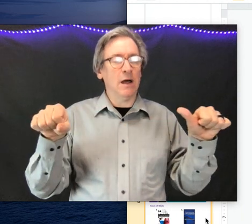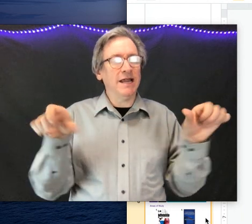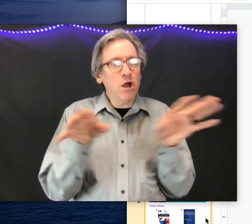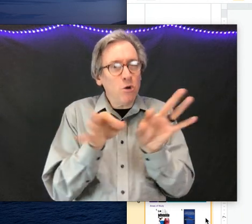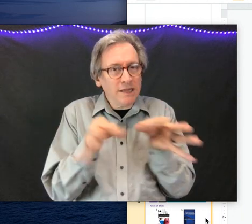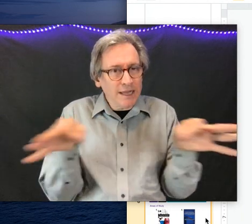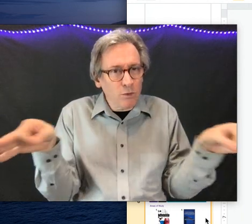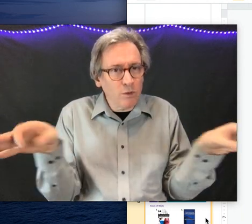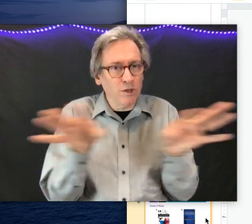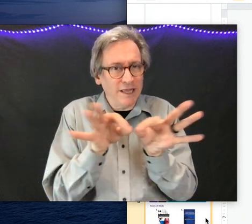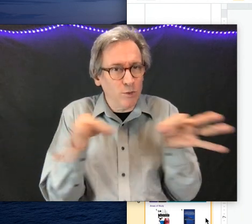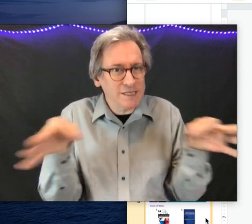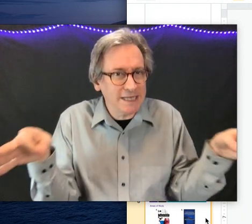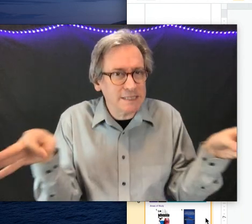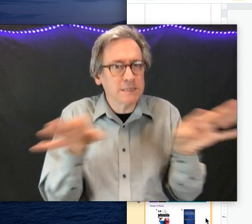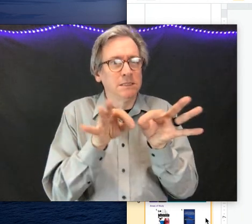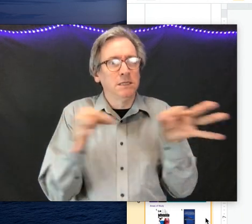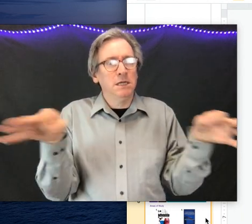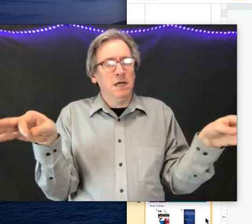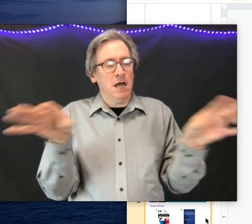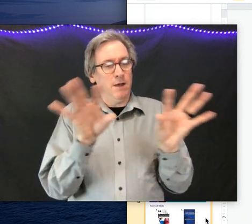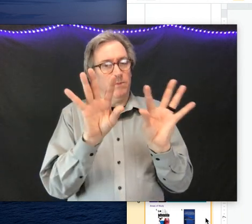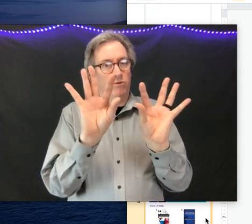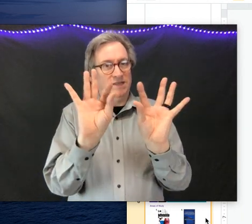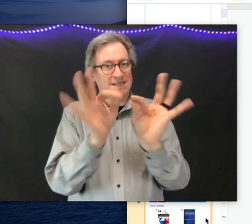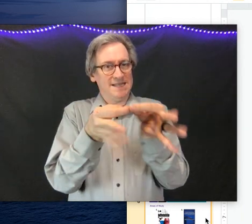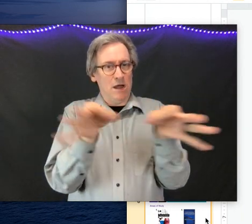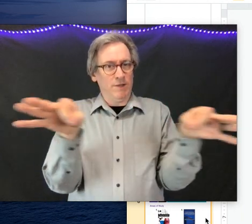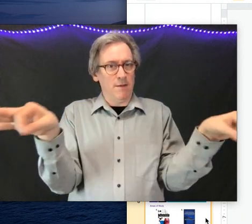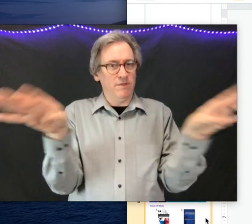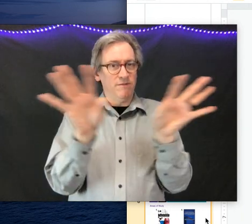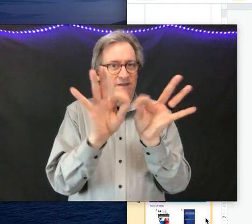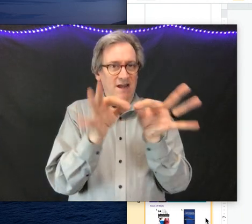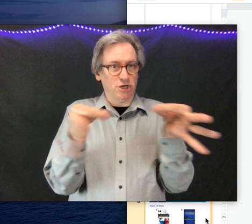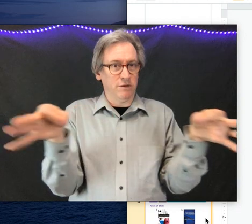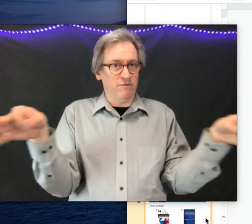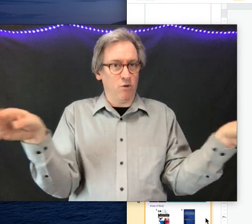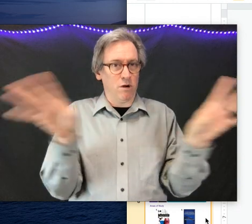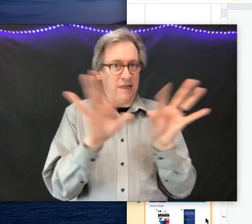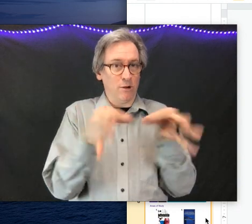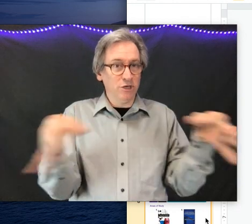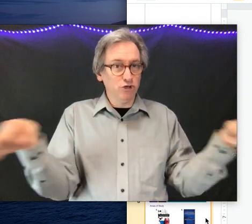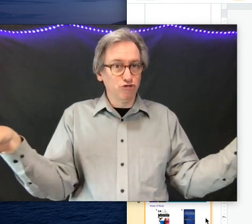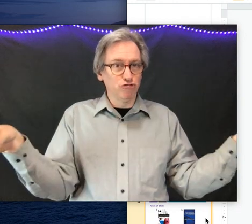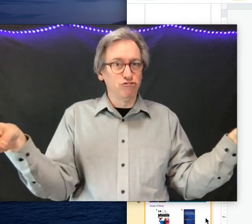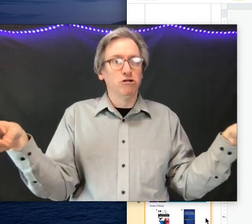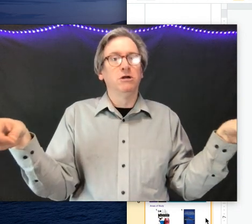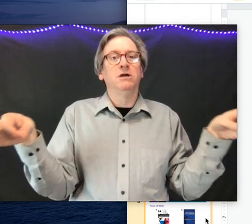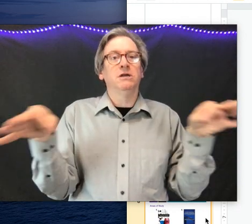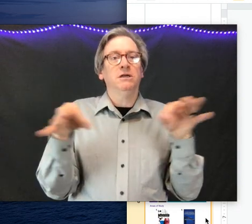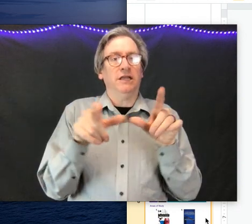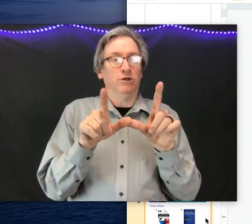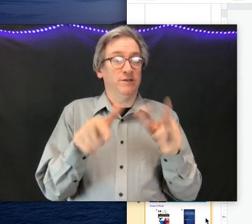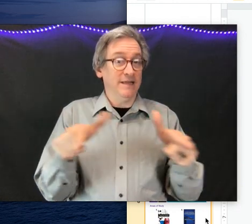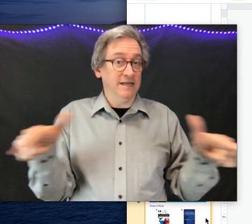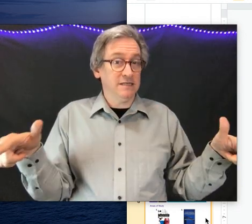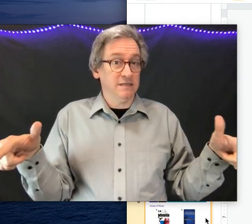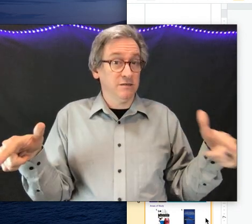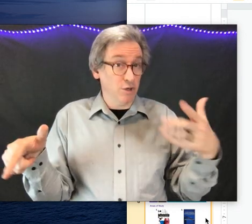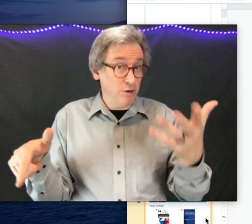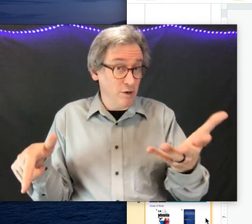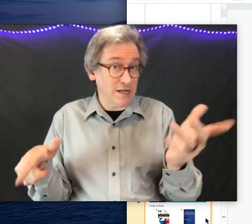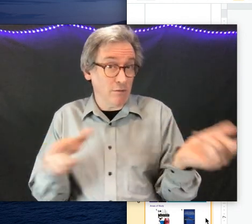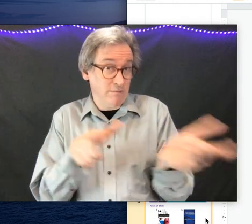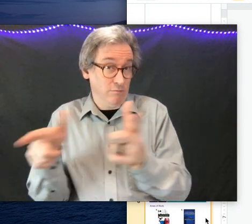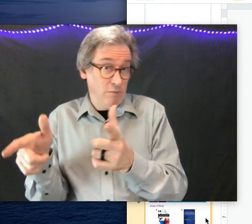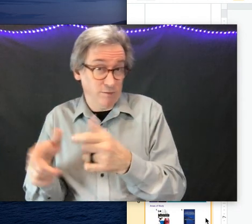linguistics. Now, I know linguistics, this has now become the fashion for language. It used to be this.